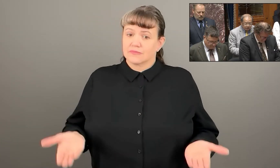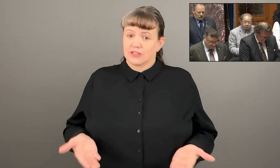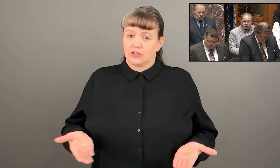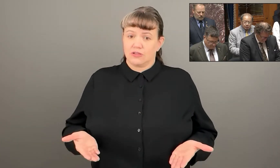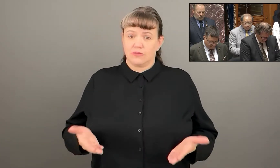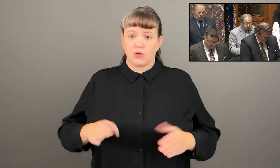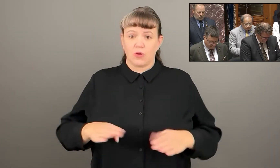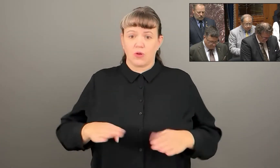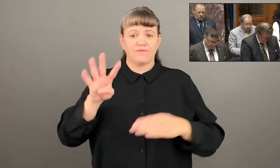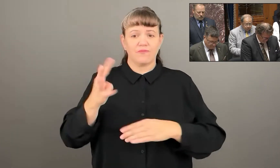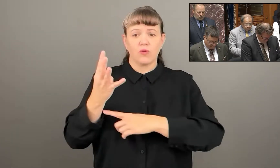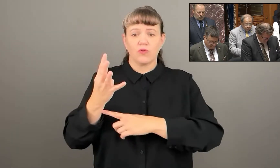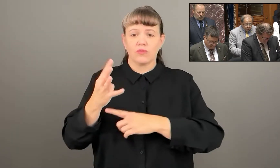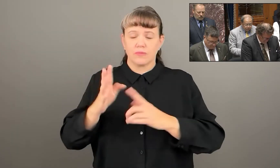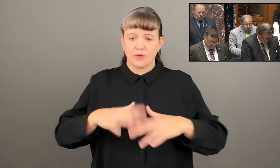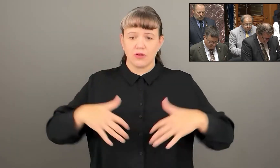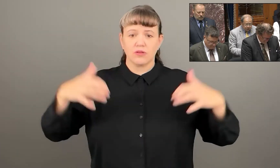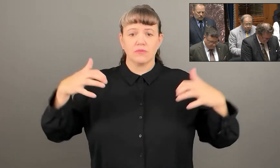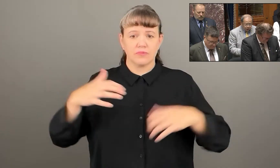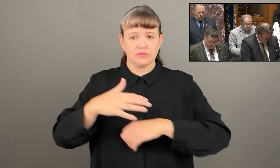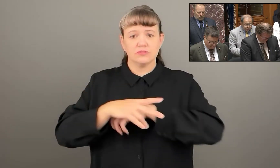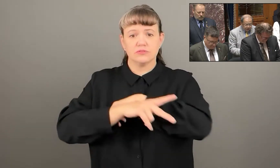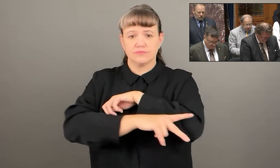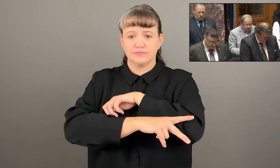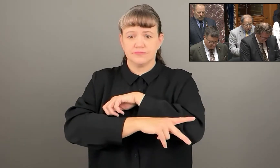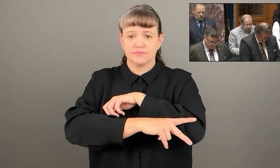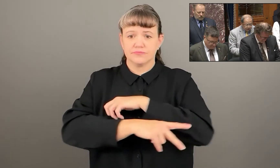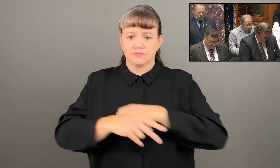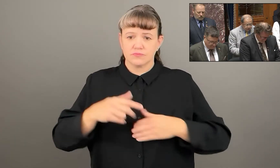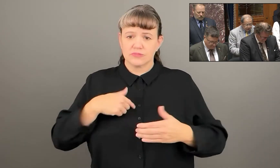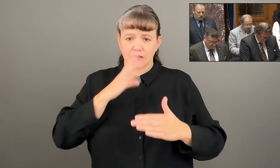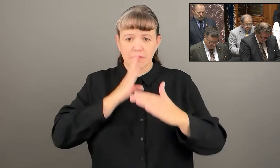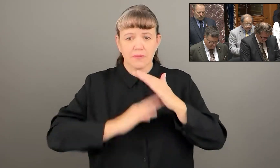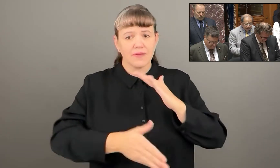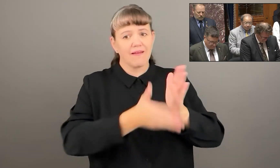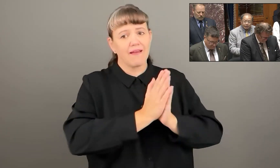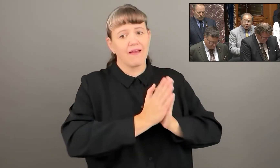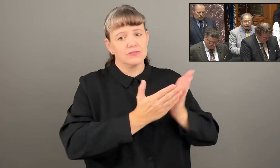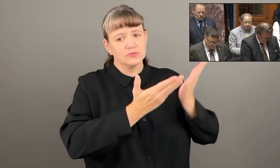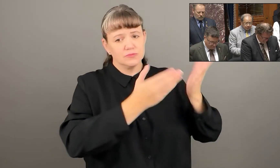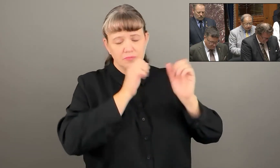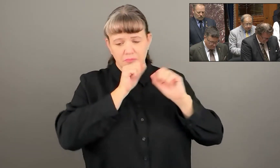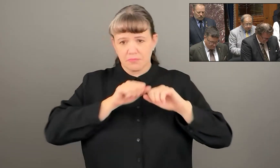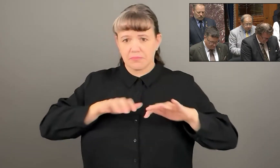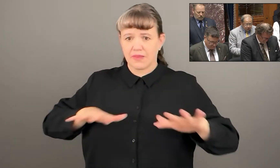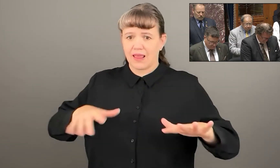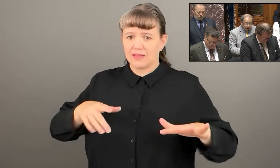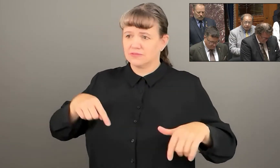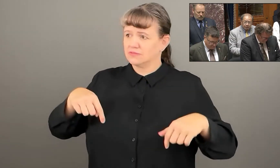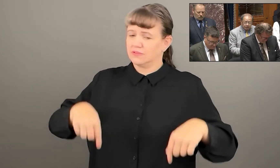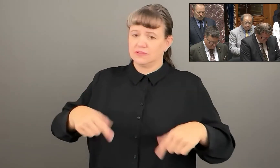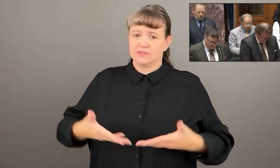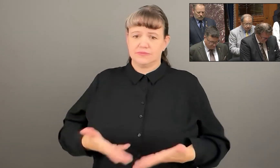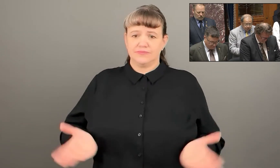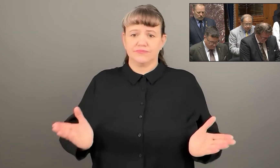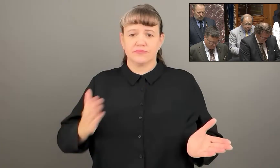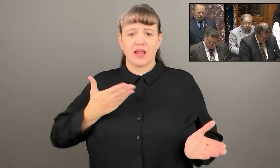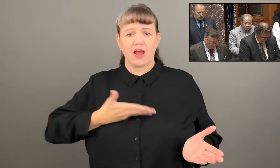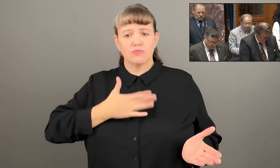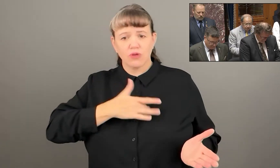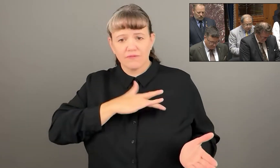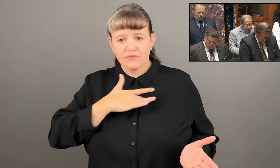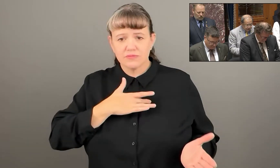humbly beseech you to bless this province, the Lieutenant Governor, the Speaker,